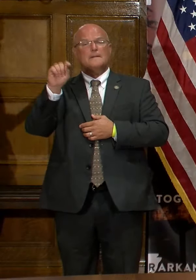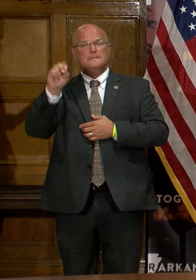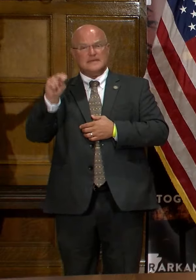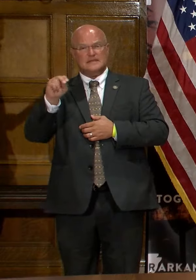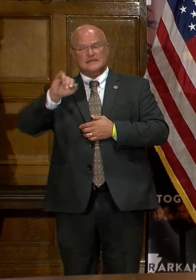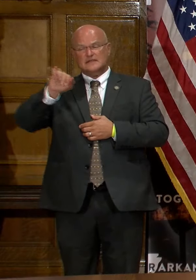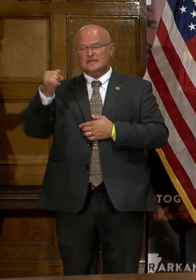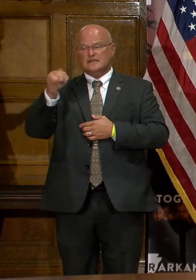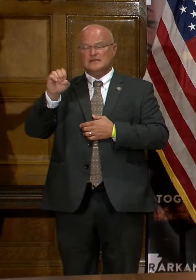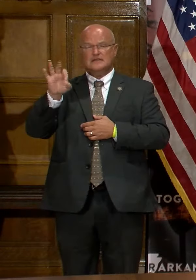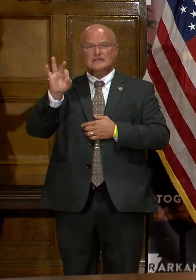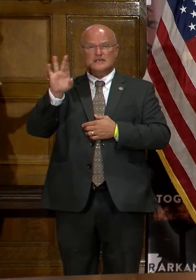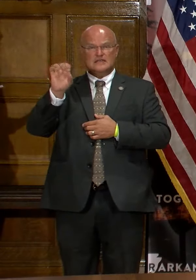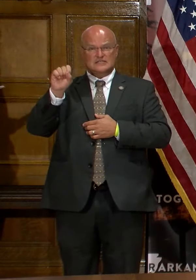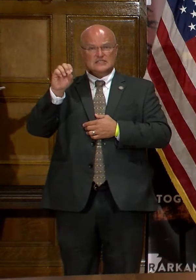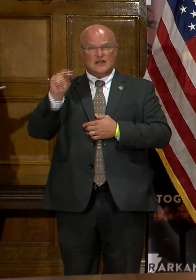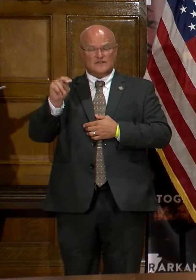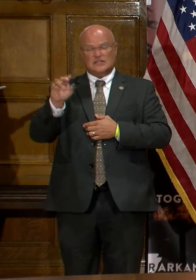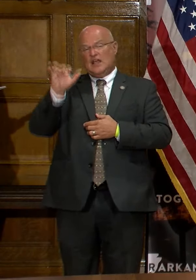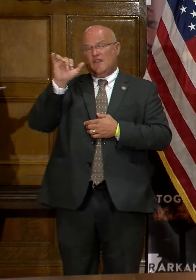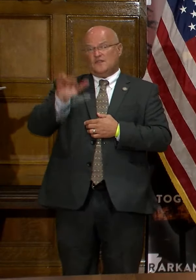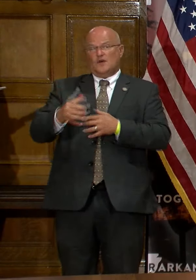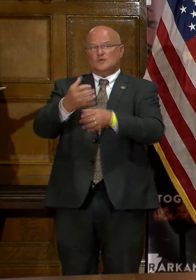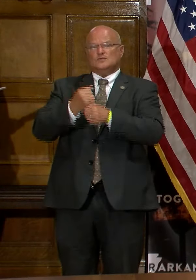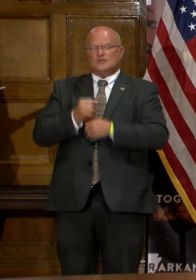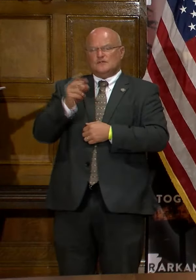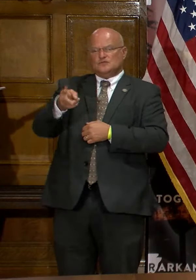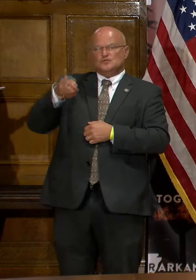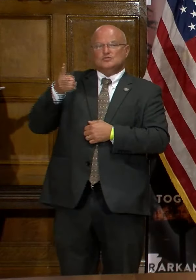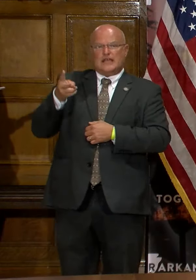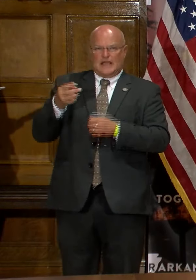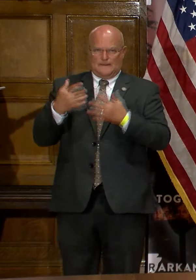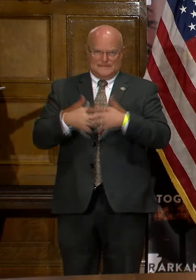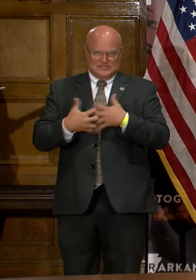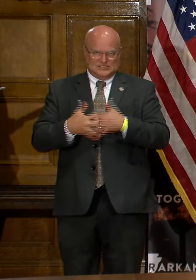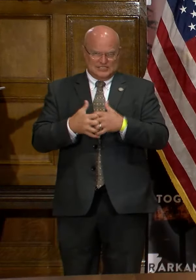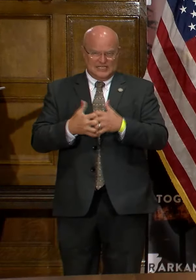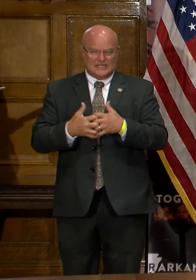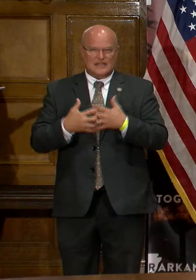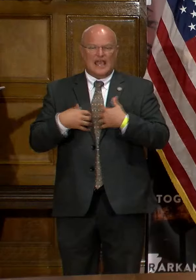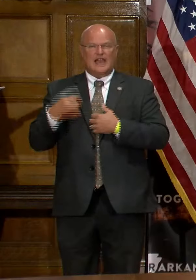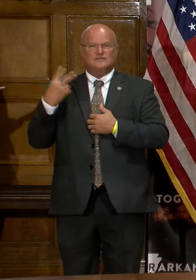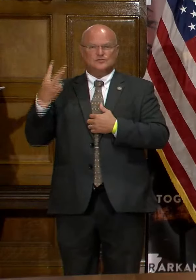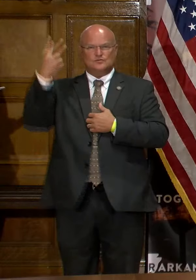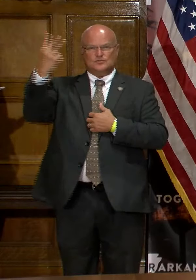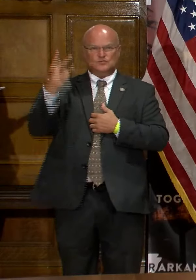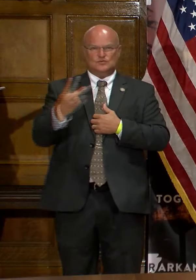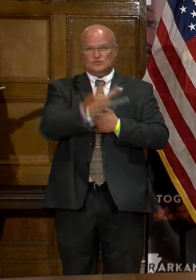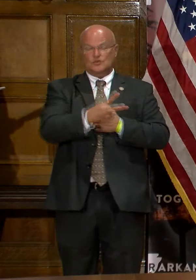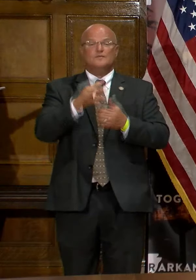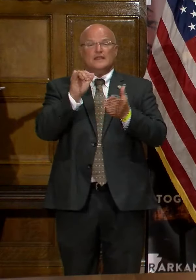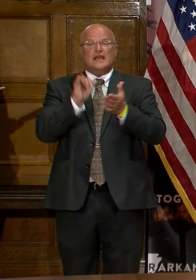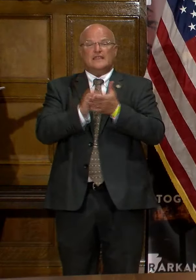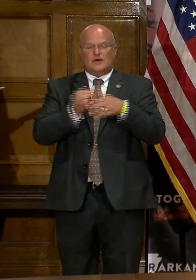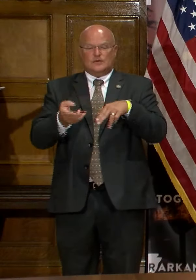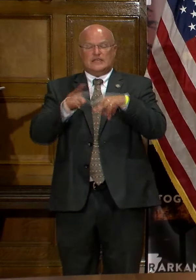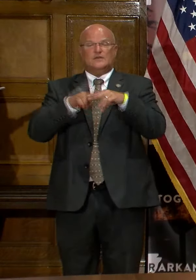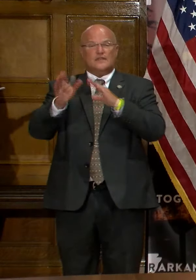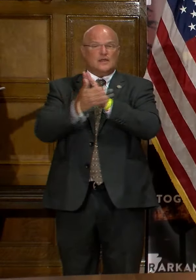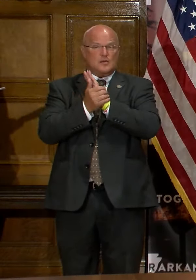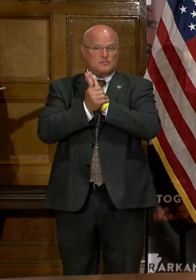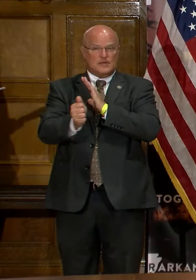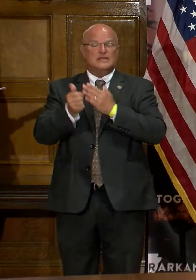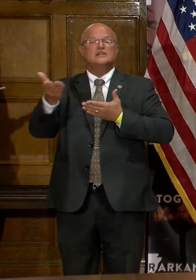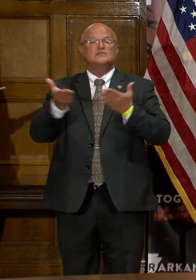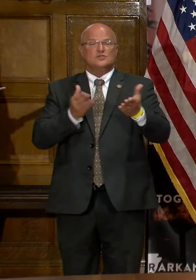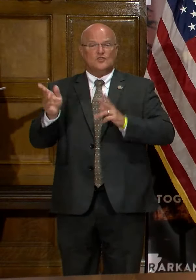Jefferson County. Those units will actually be receiving a second machine now, so they'll have two, so that will increase their ability to